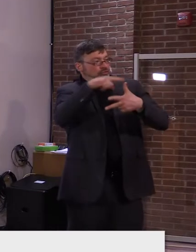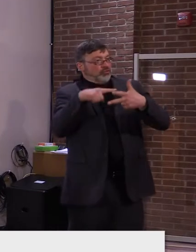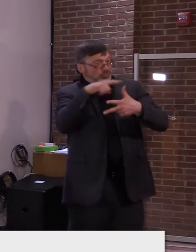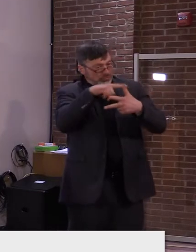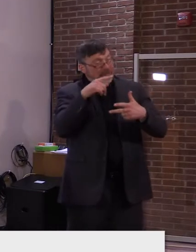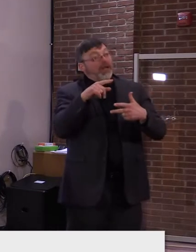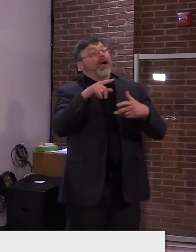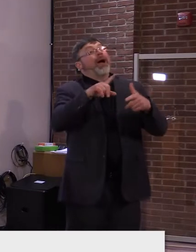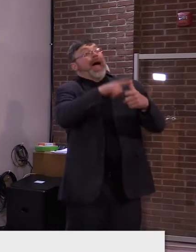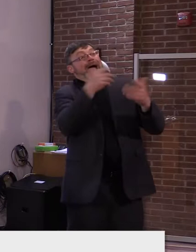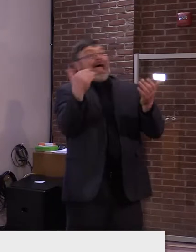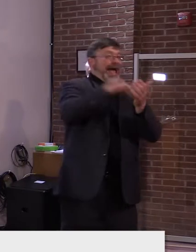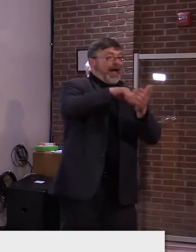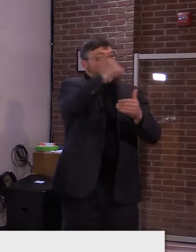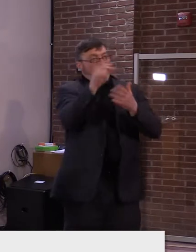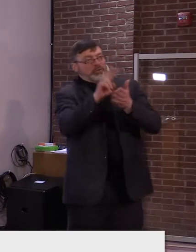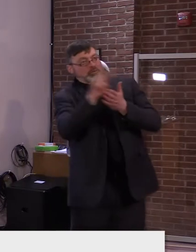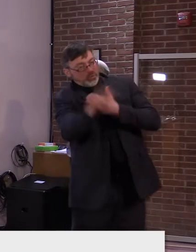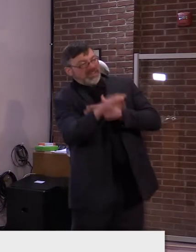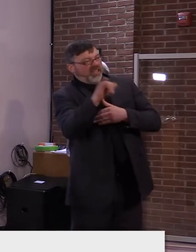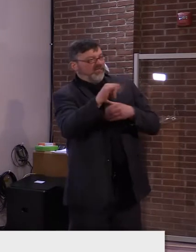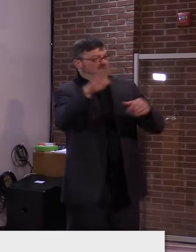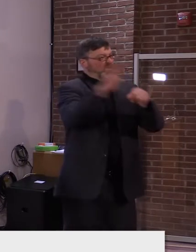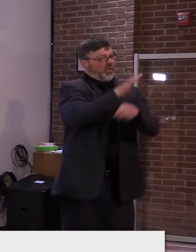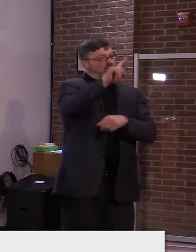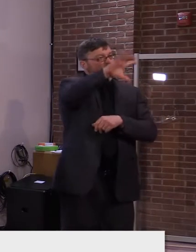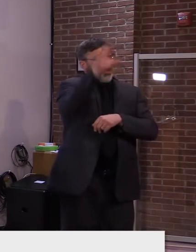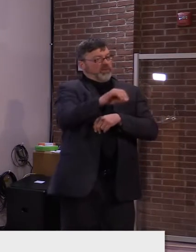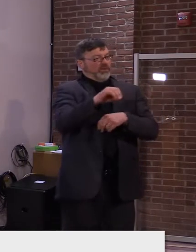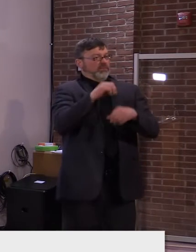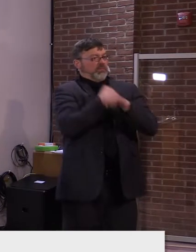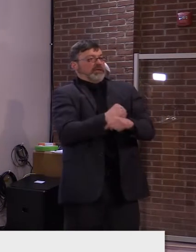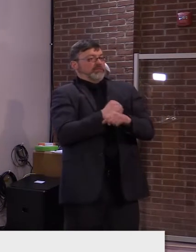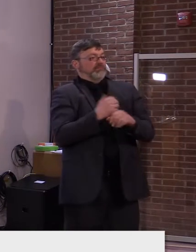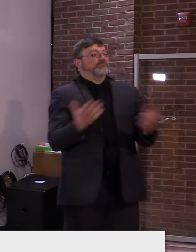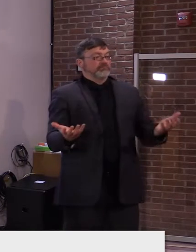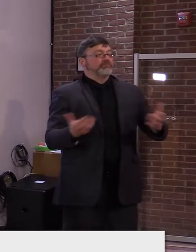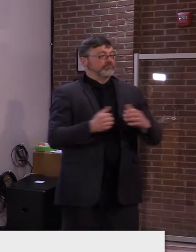to have all Vermonters vaccinated by